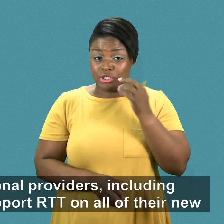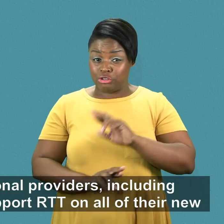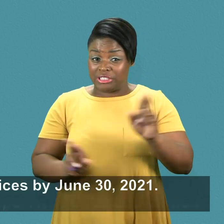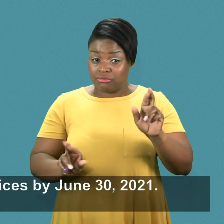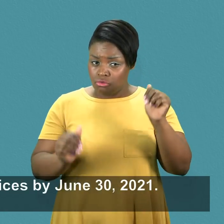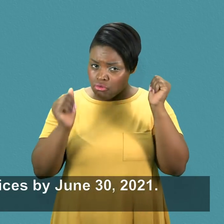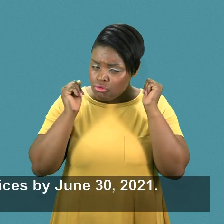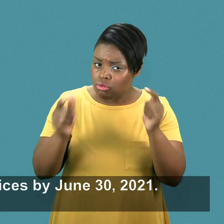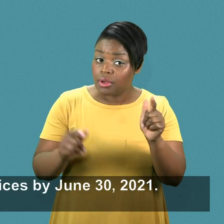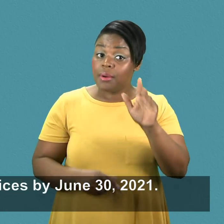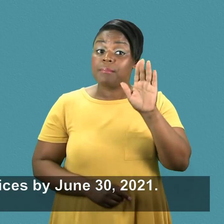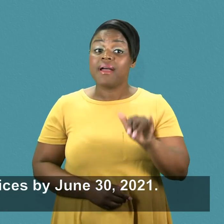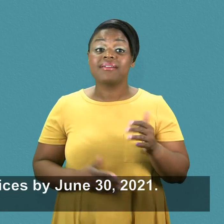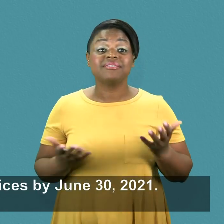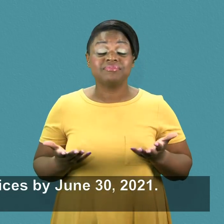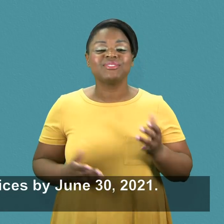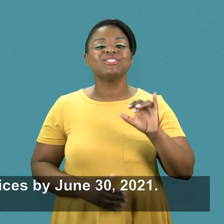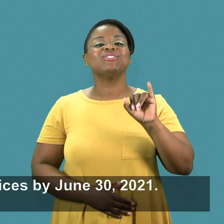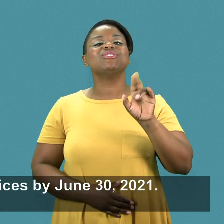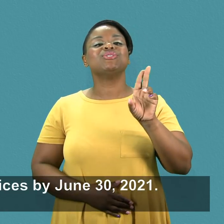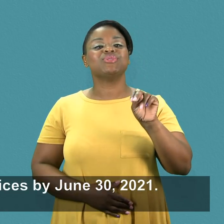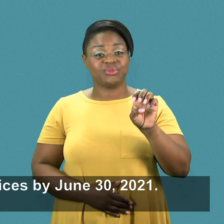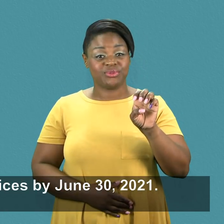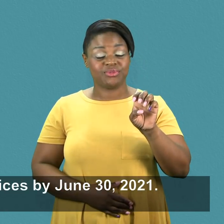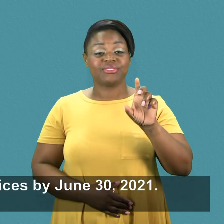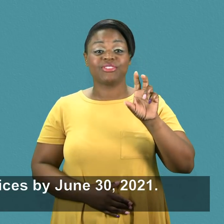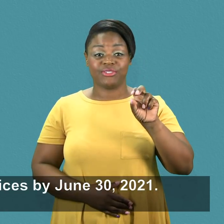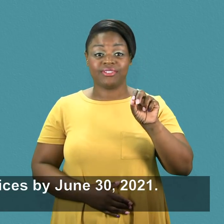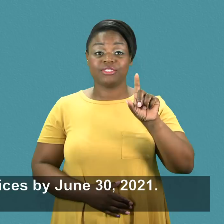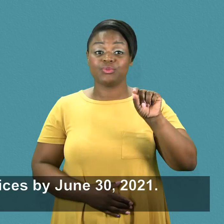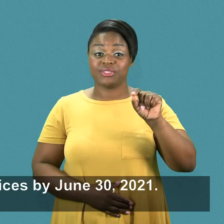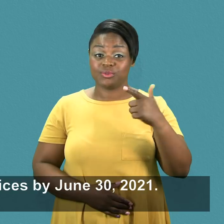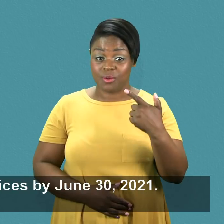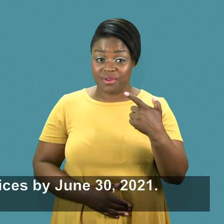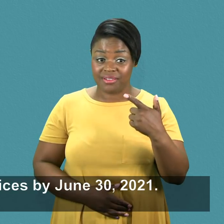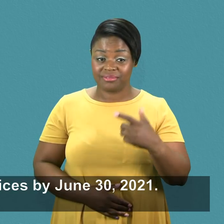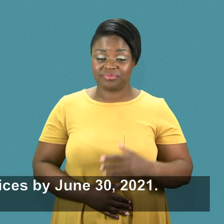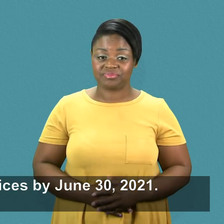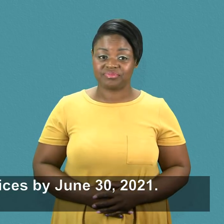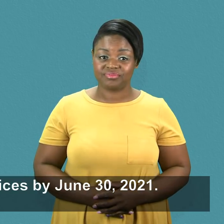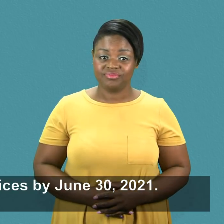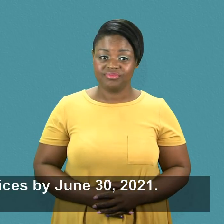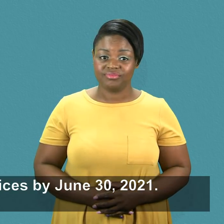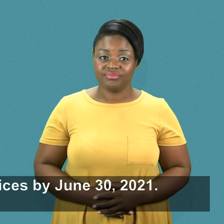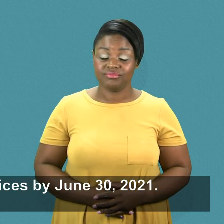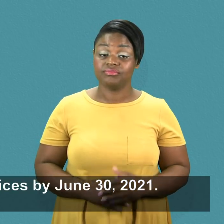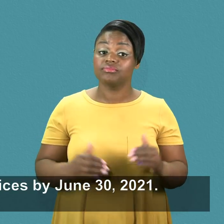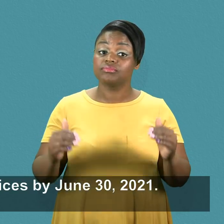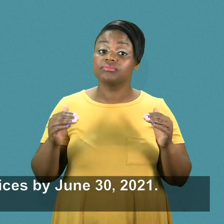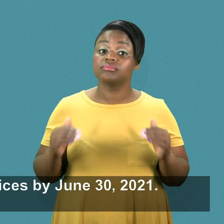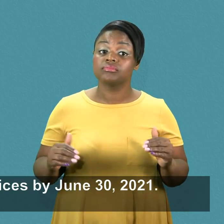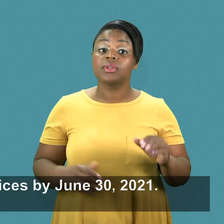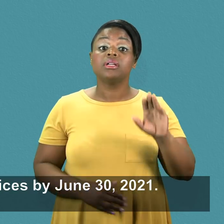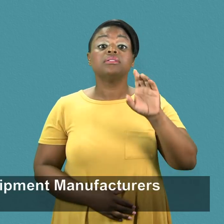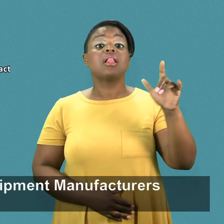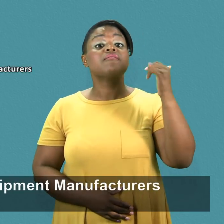wireless devices by June 30, 2021 Wireless